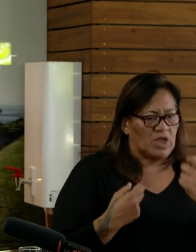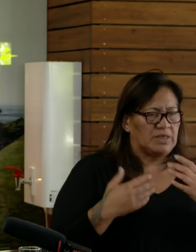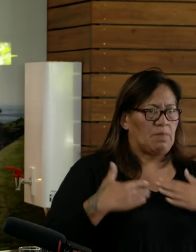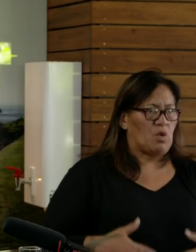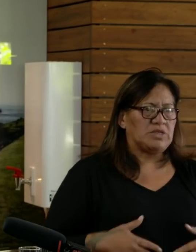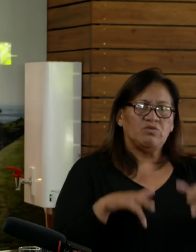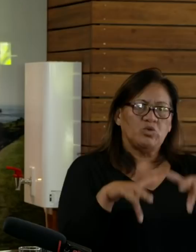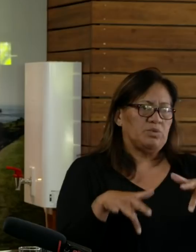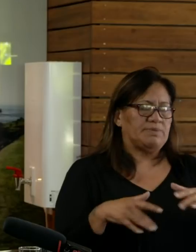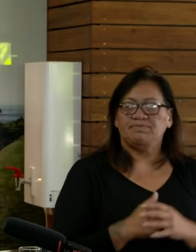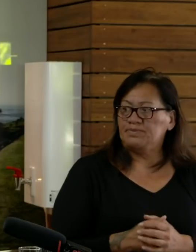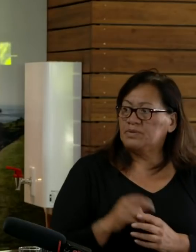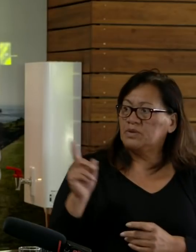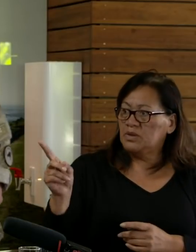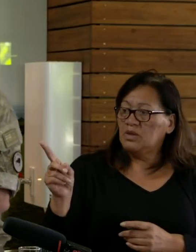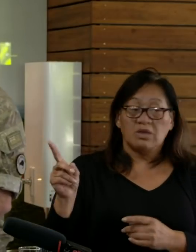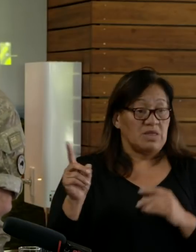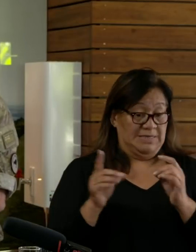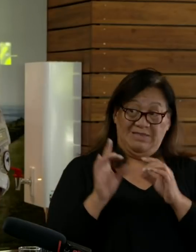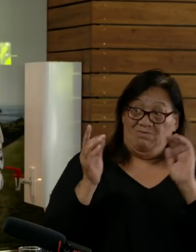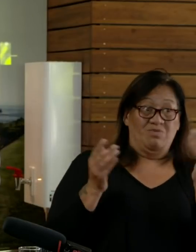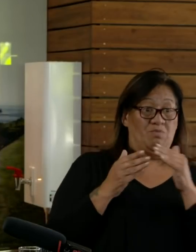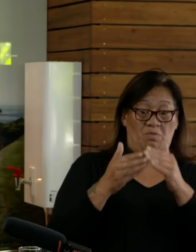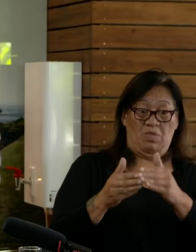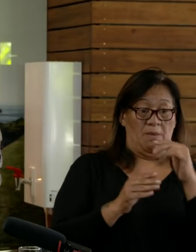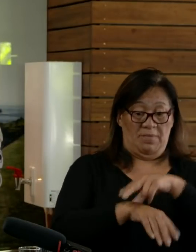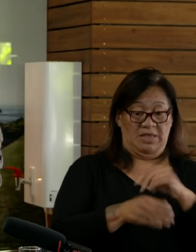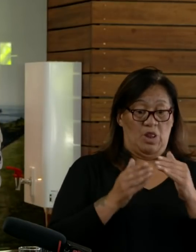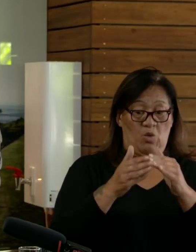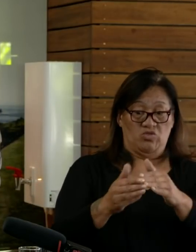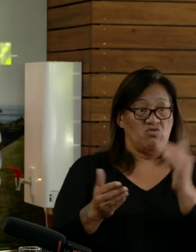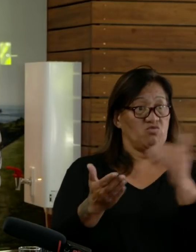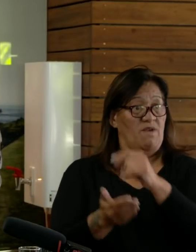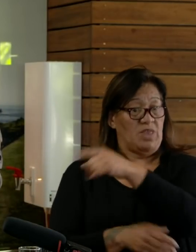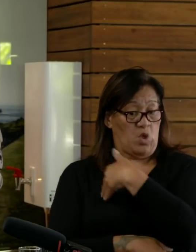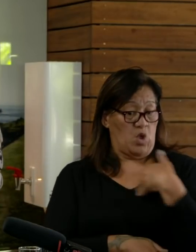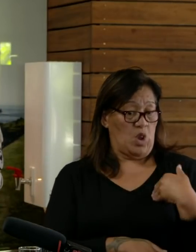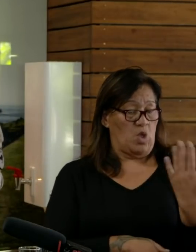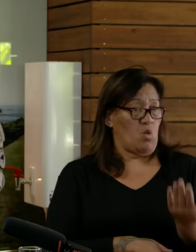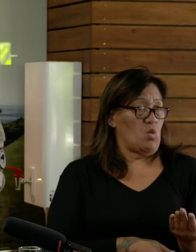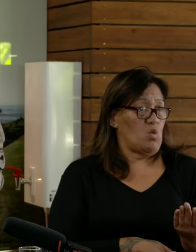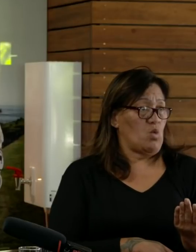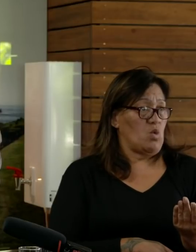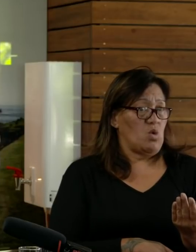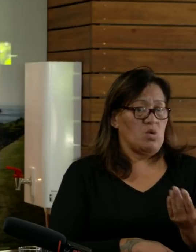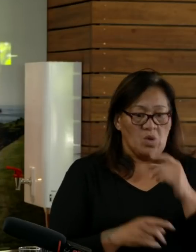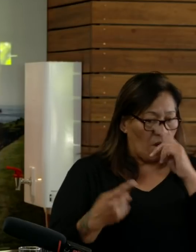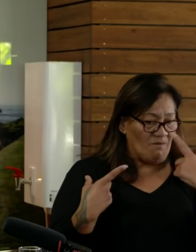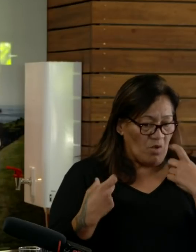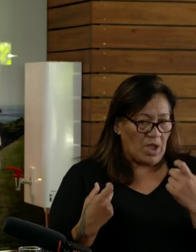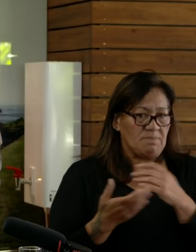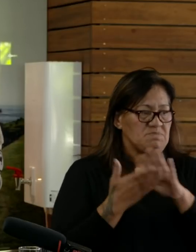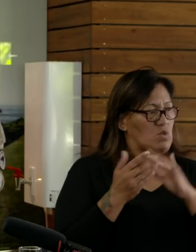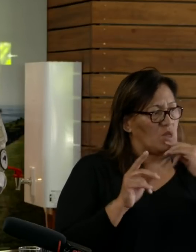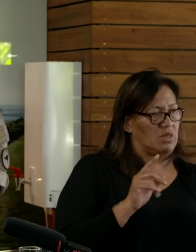need to find. It's been there since the beginning of the day, though, the police launch. Were the divers deployed early, or is only having not been able to find the remaining